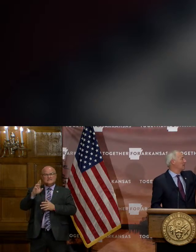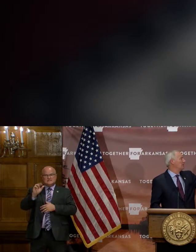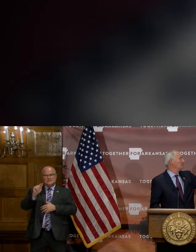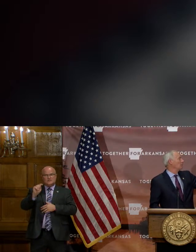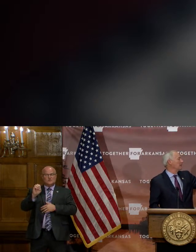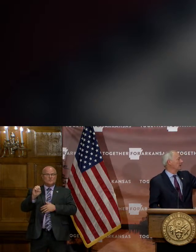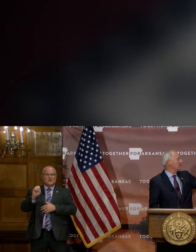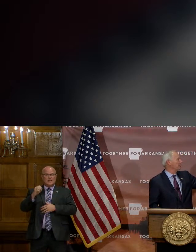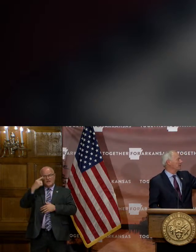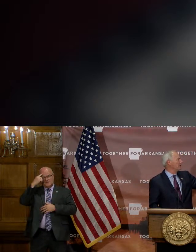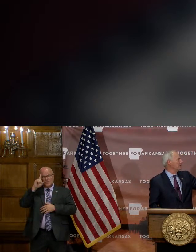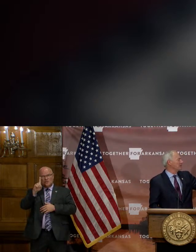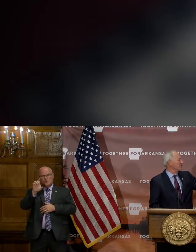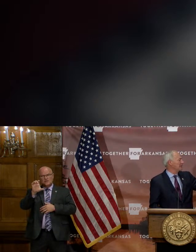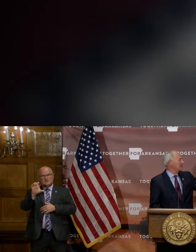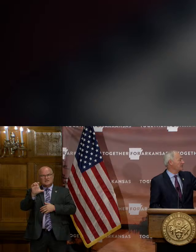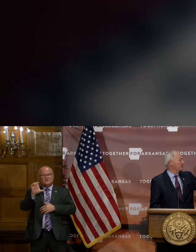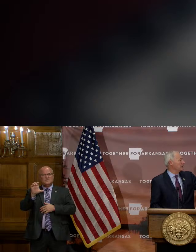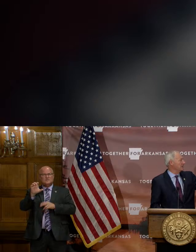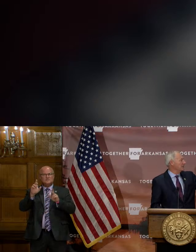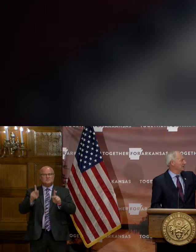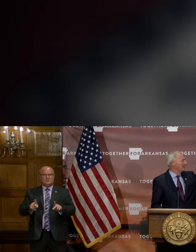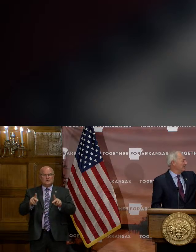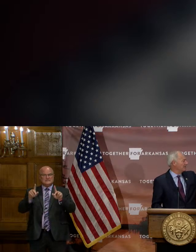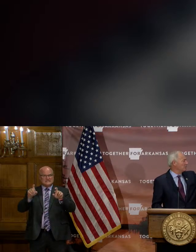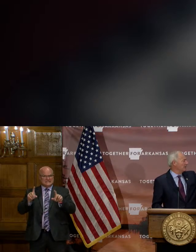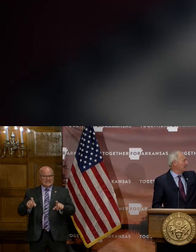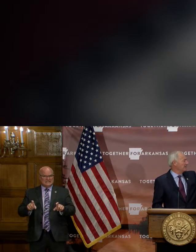per 100 persons tested,